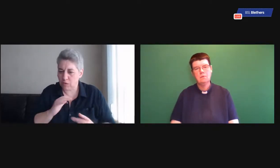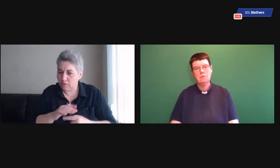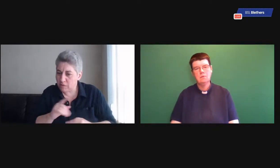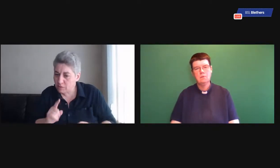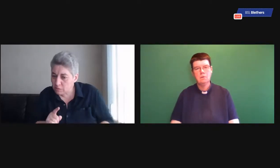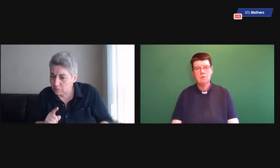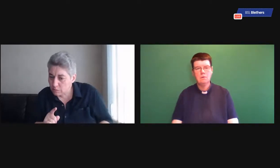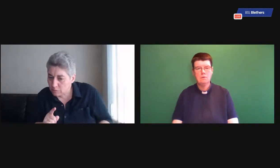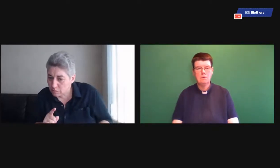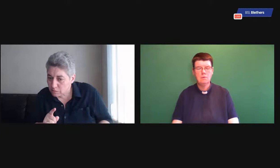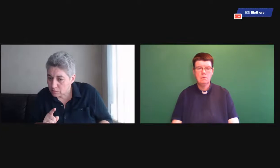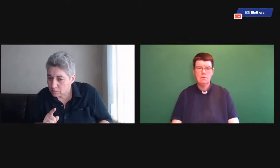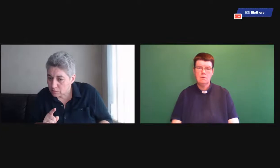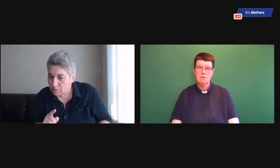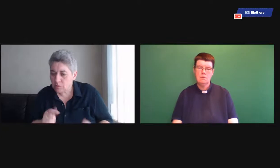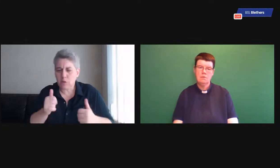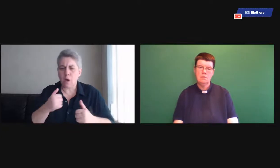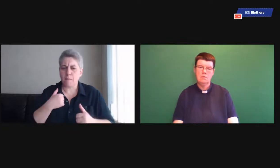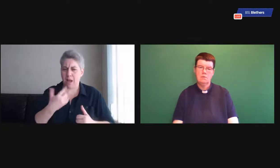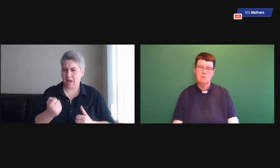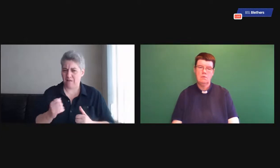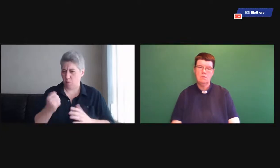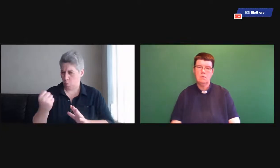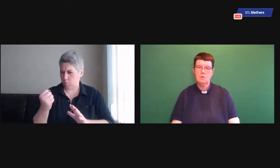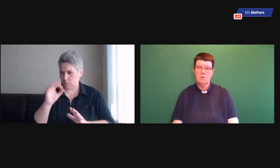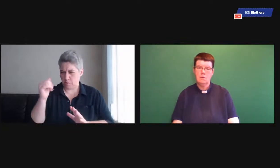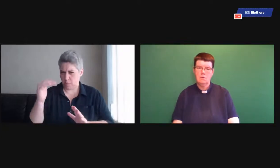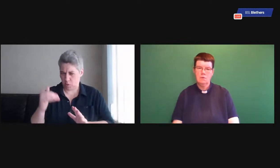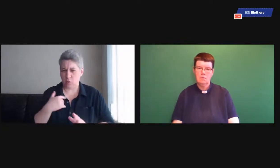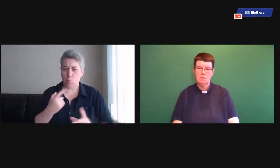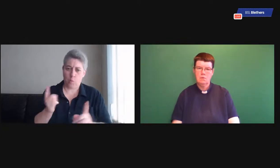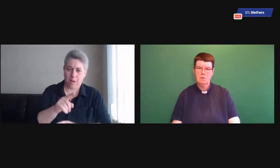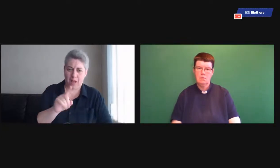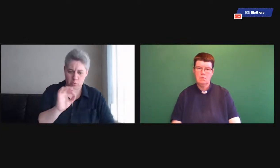Okay, I've covered that question.